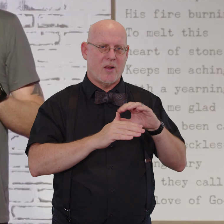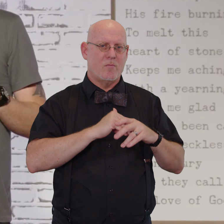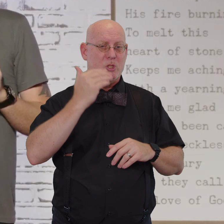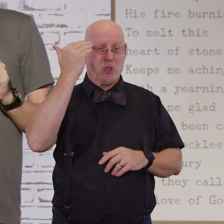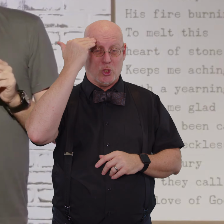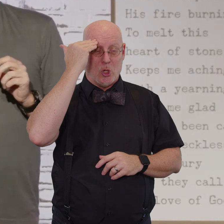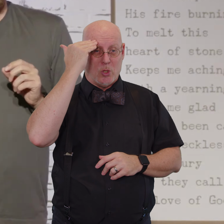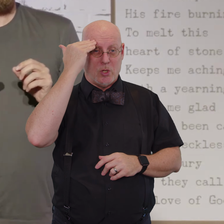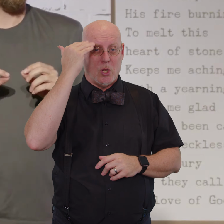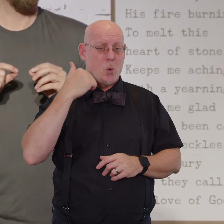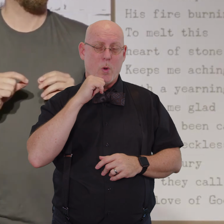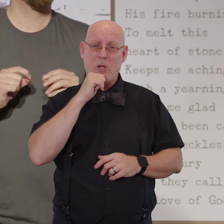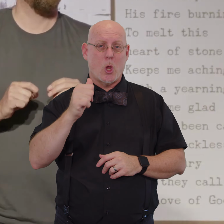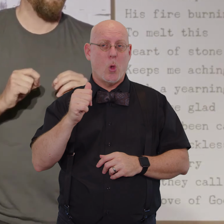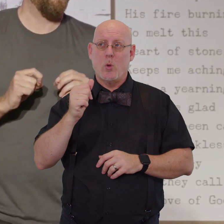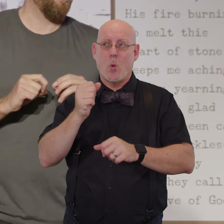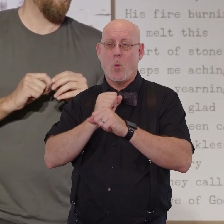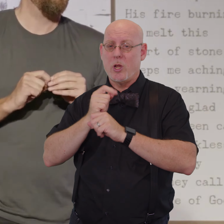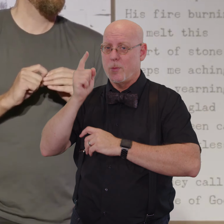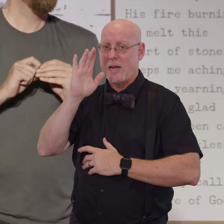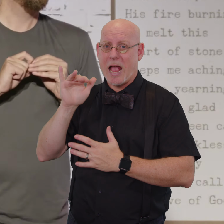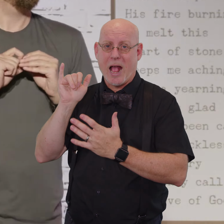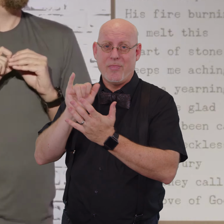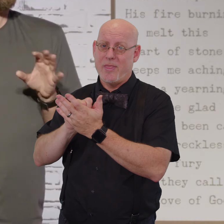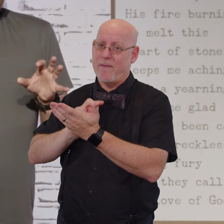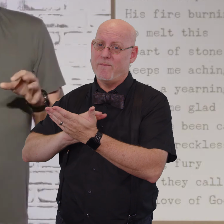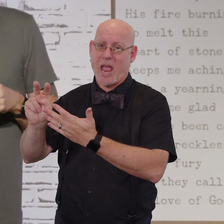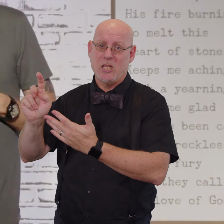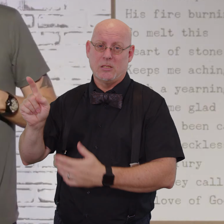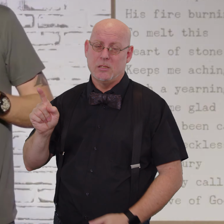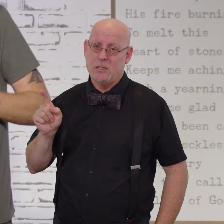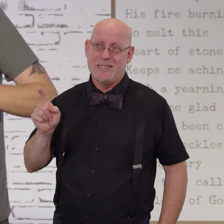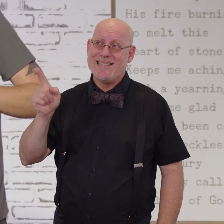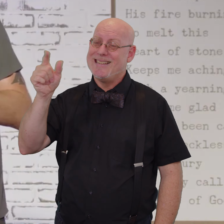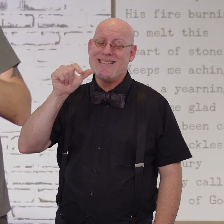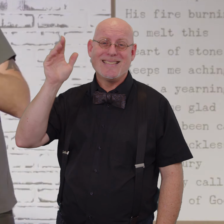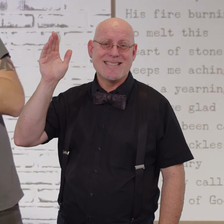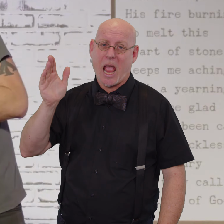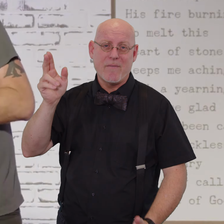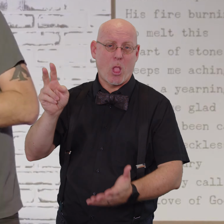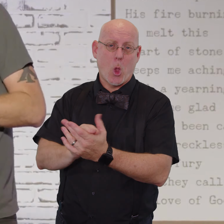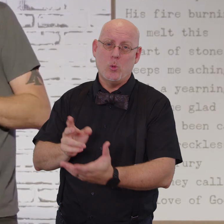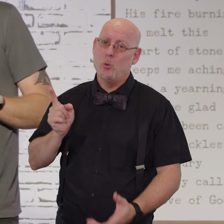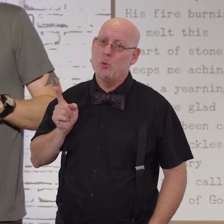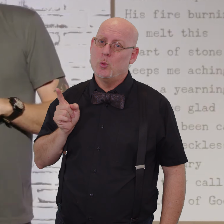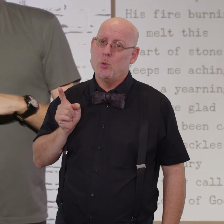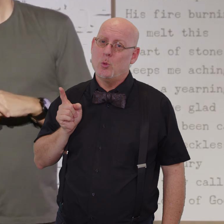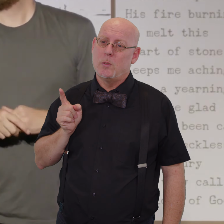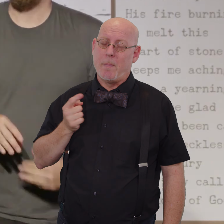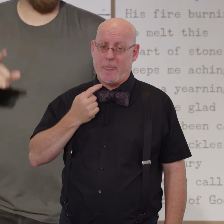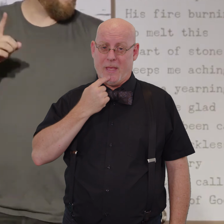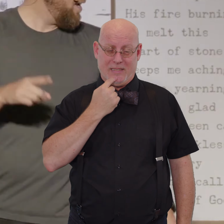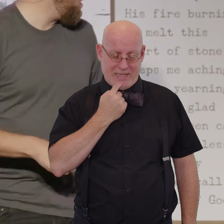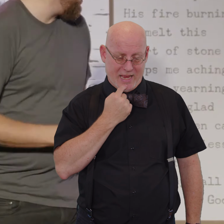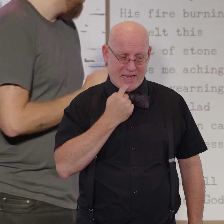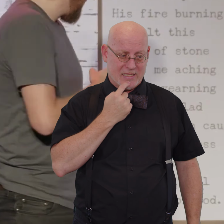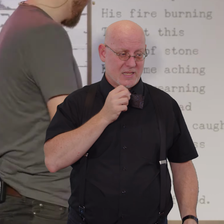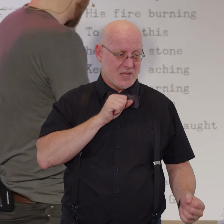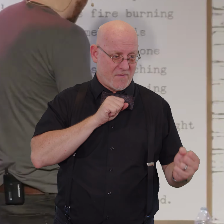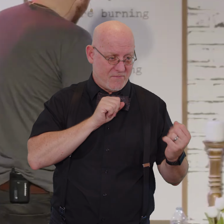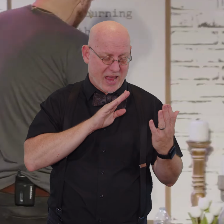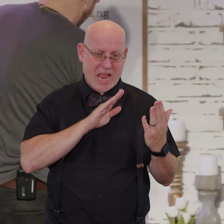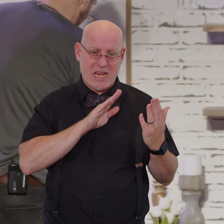comfortable certainty that we do not worship a God who loses doesn't lose he says